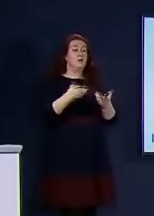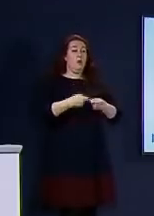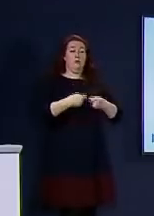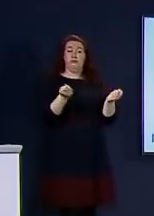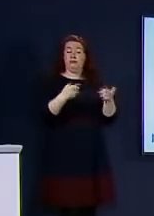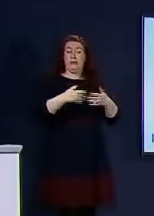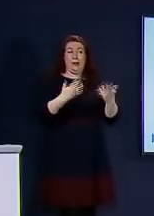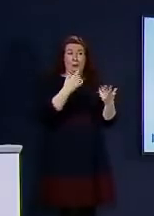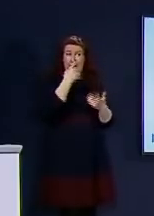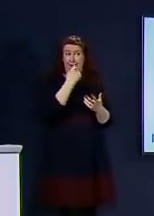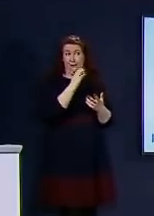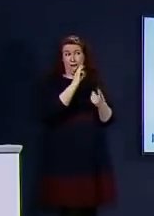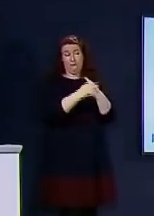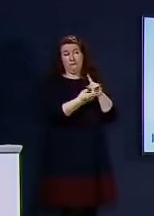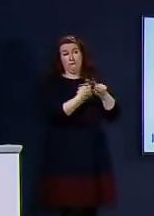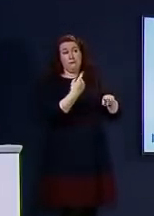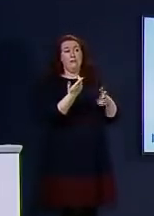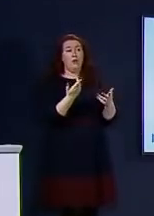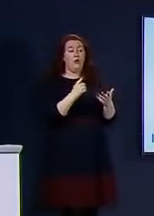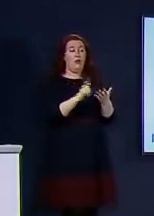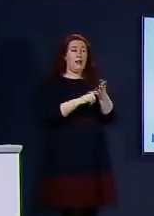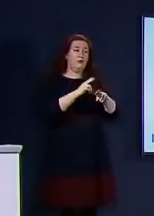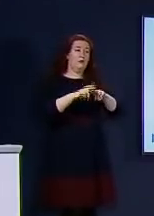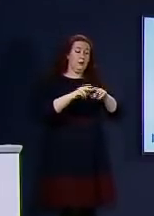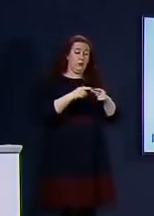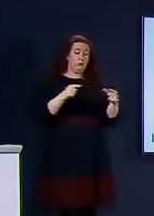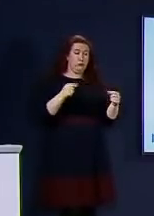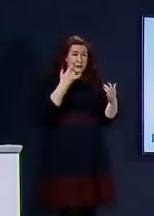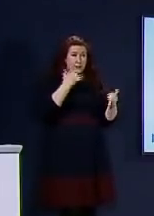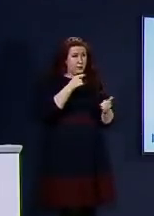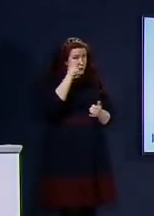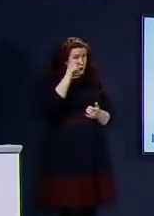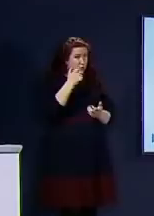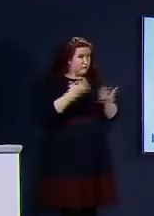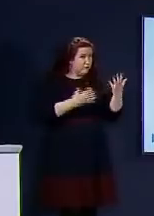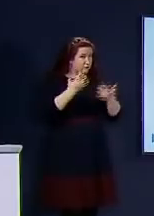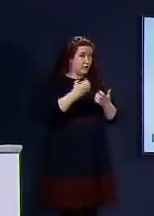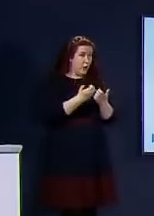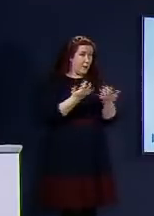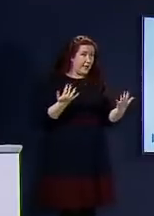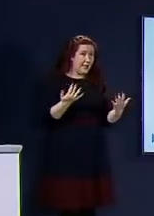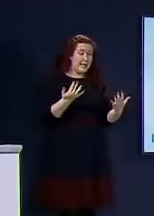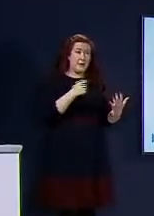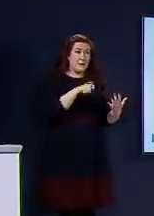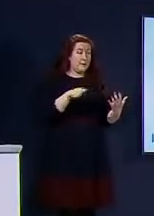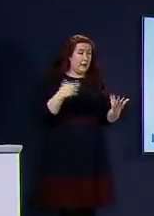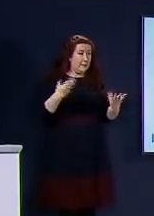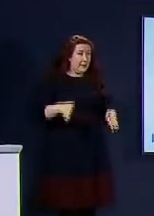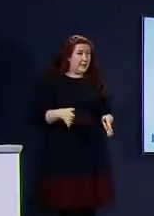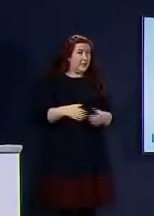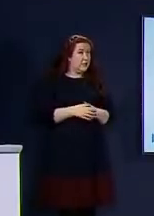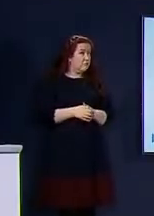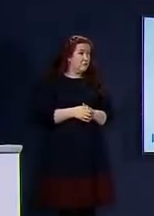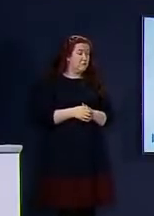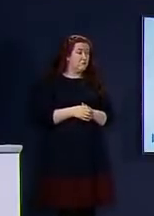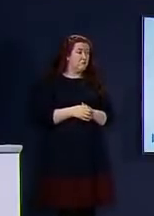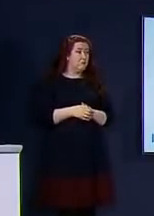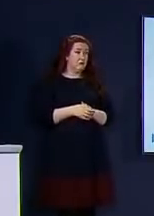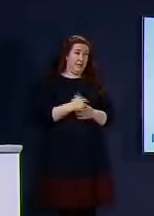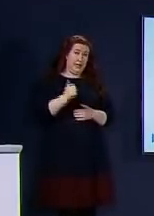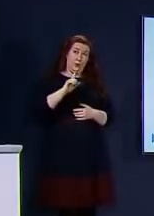available across Scotland a few weeks ago, and I wondered if you had any figures or could talk about the uptake of those and whether that does match